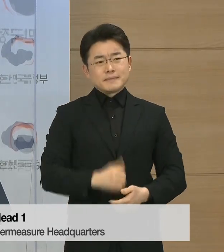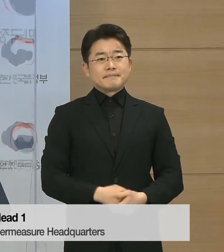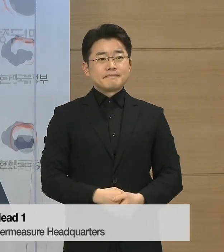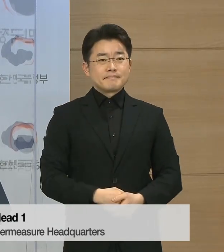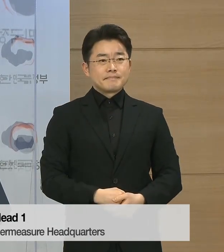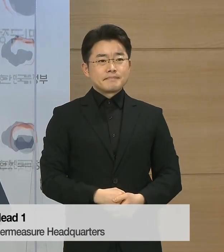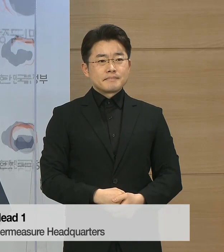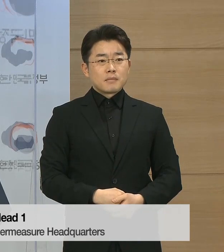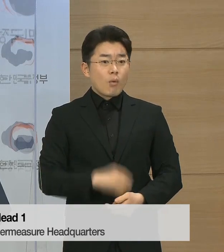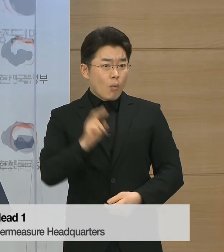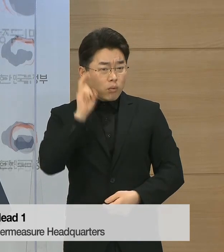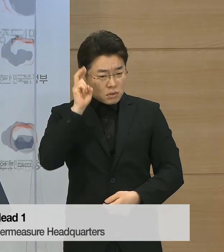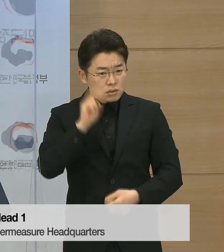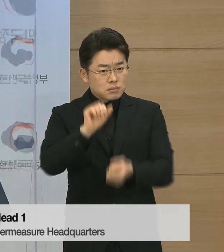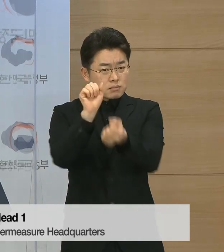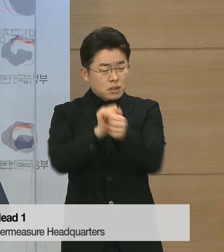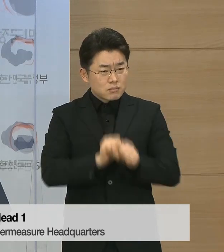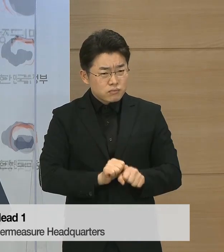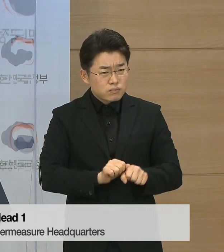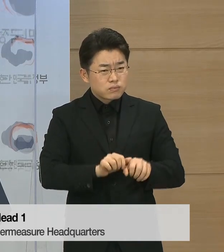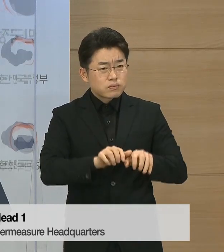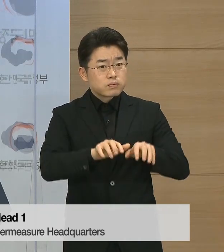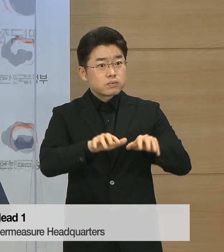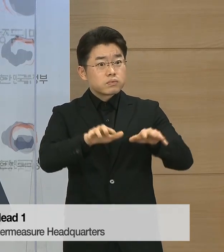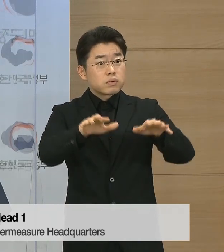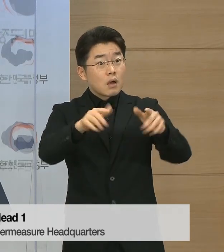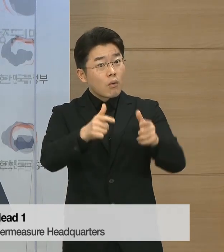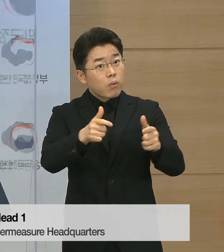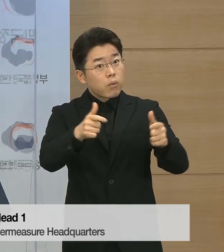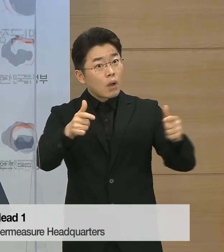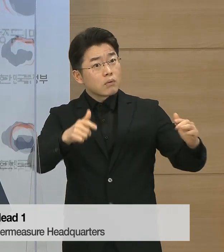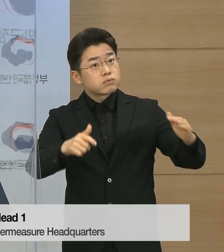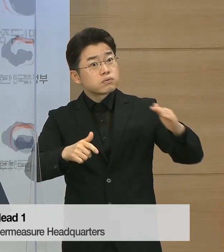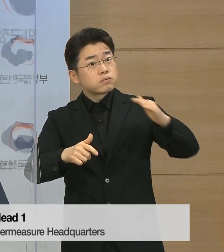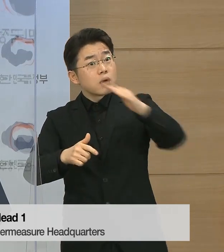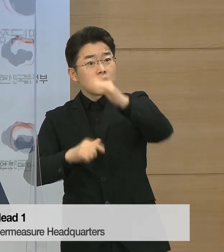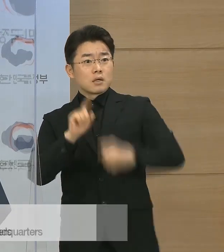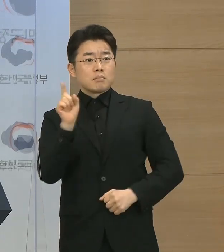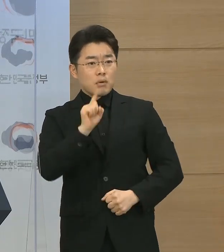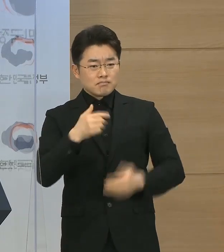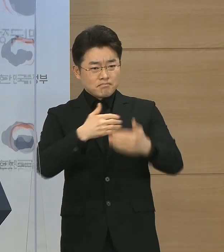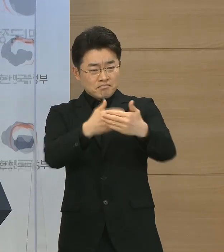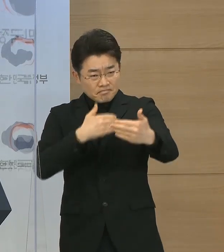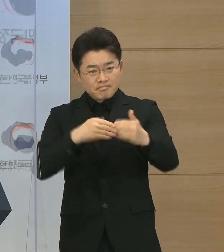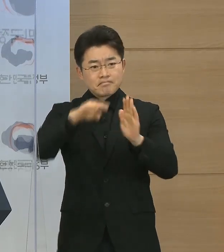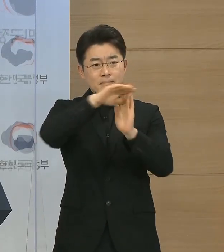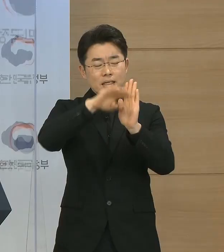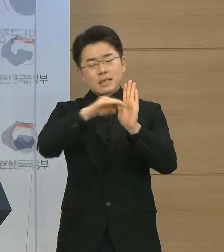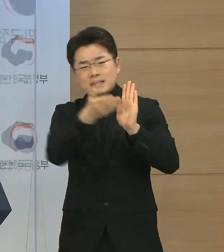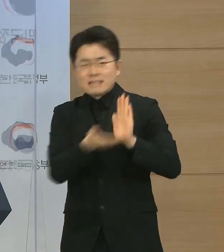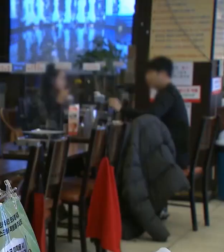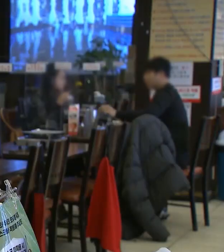any signs of the third wave of the outbreak, we will have no choice but to heighten the measures again.